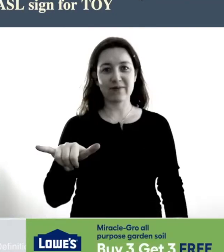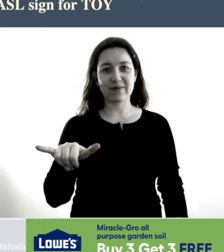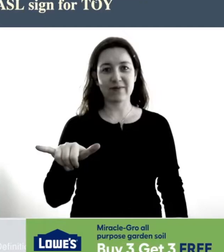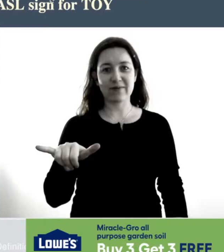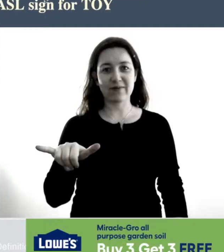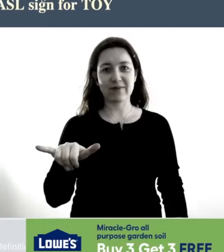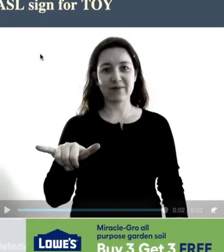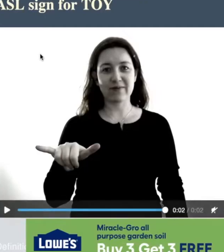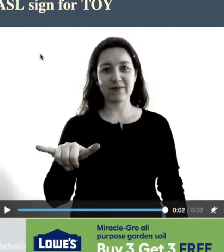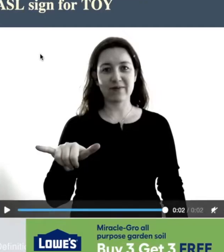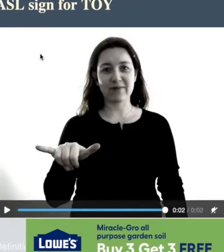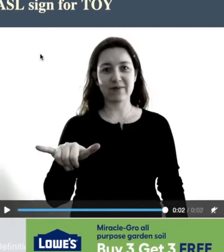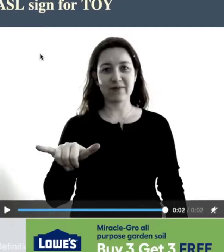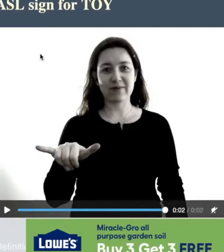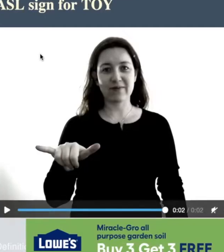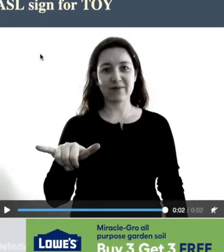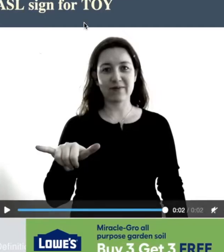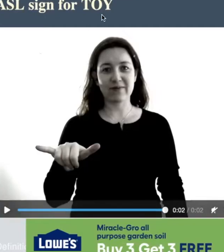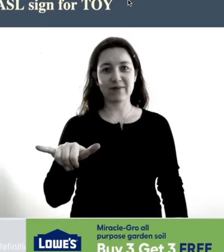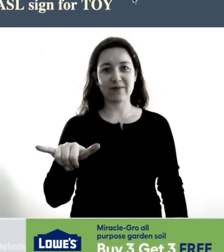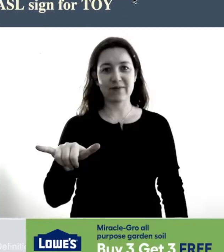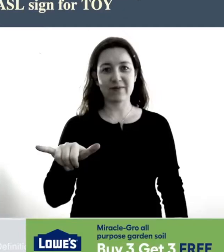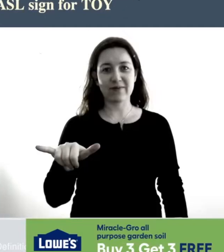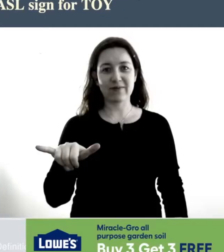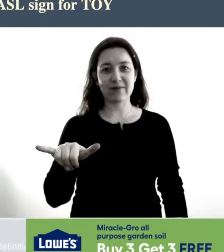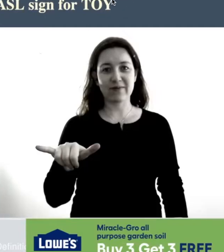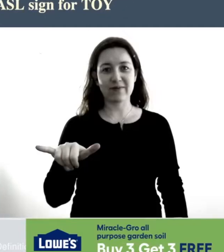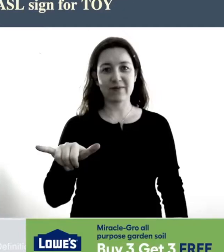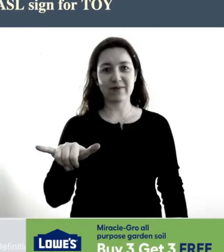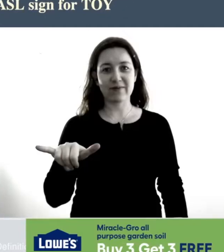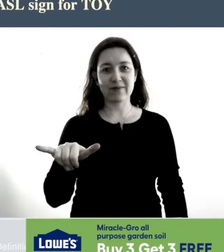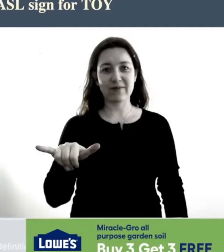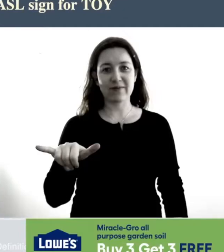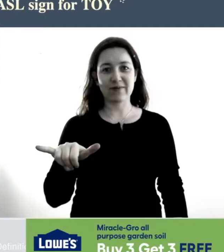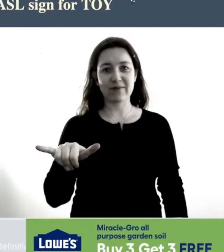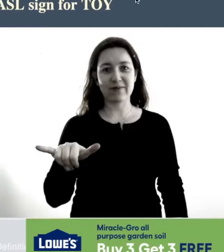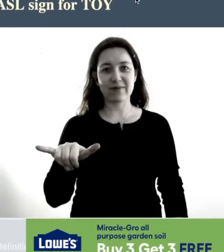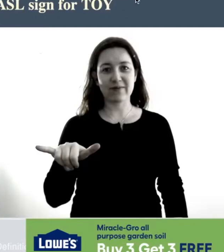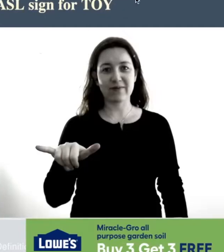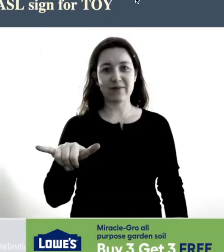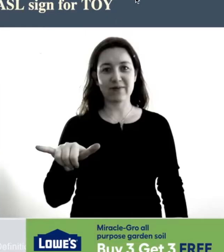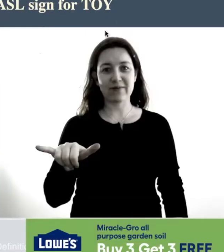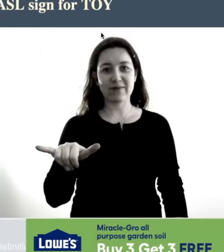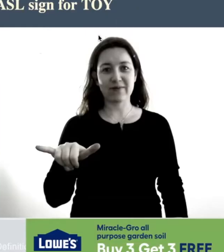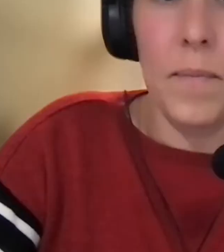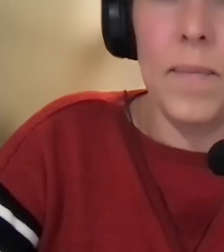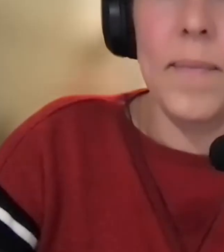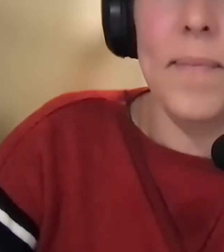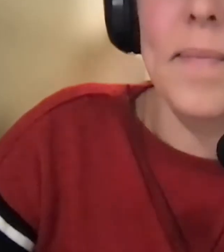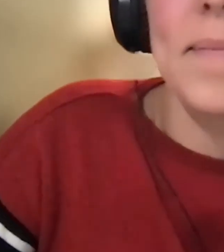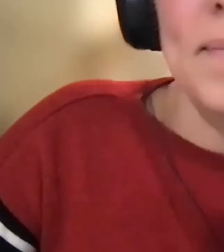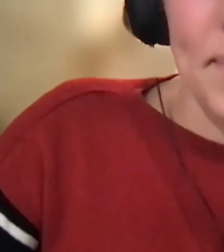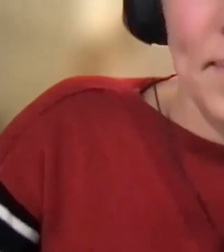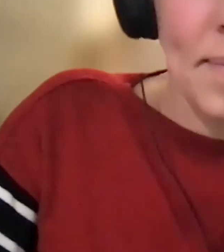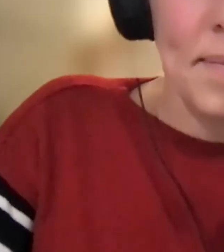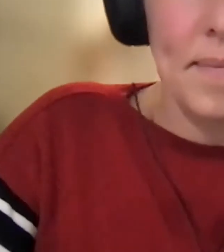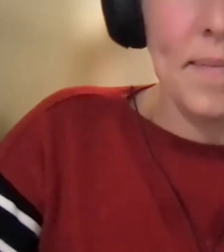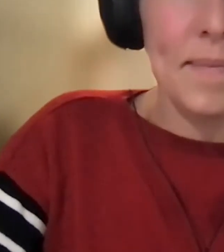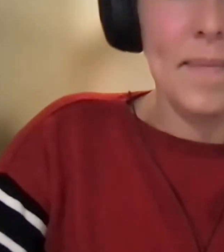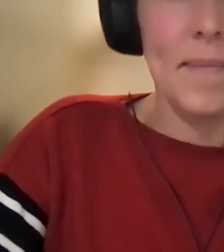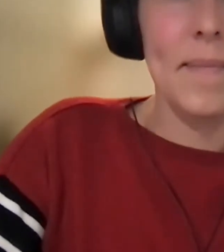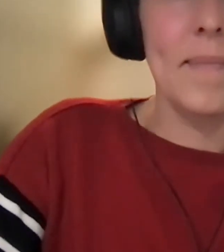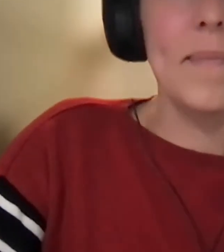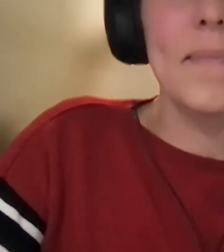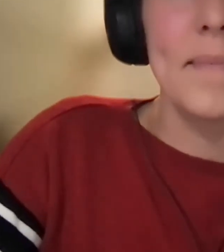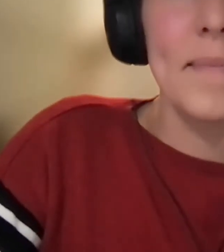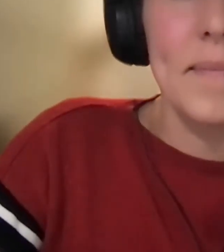que cuando ya es una conversación larga y como esto es de mucha importancia para mí, pues sí necesitaba yo la traducción, pero sí voy